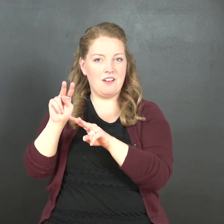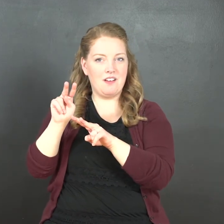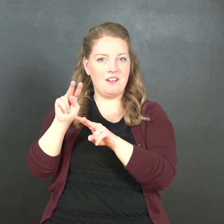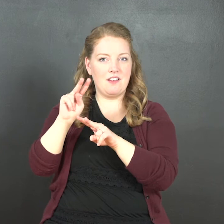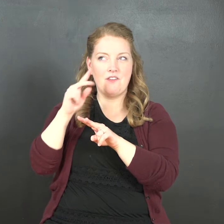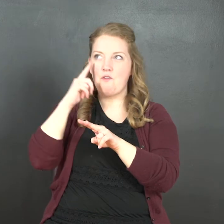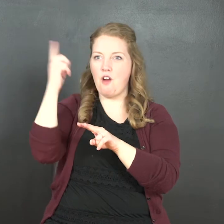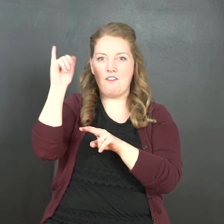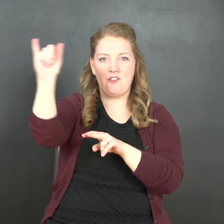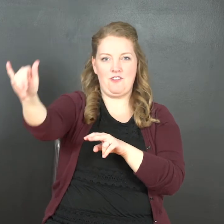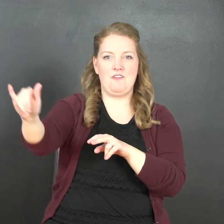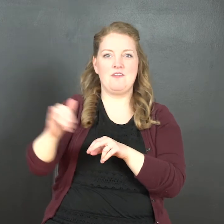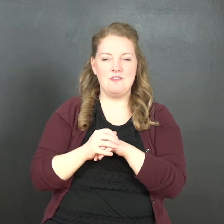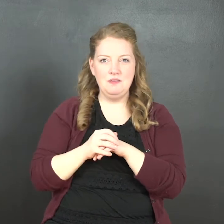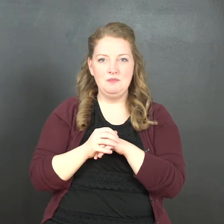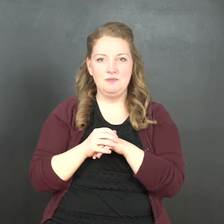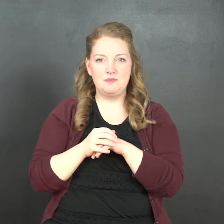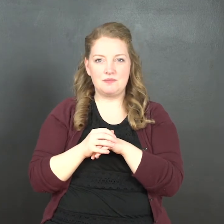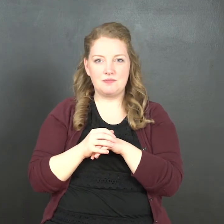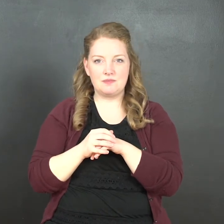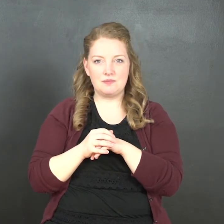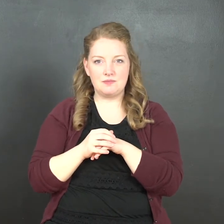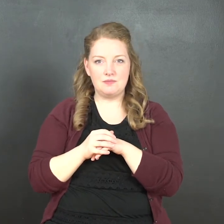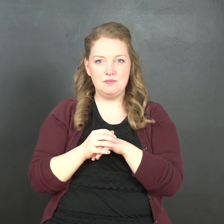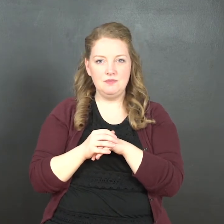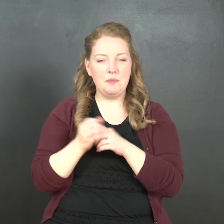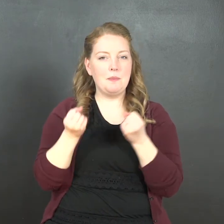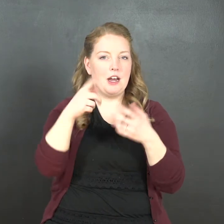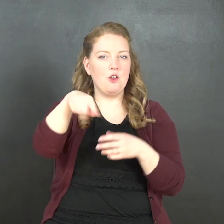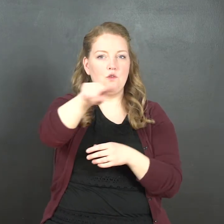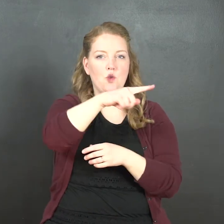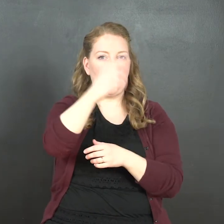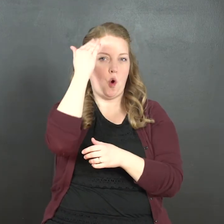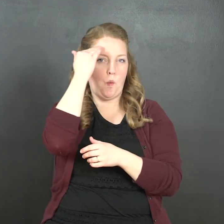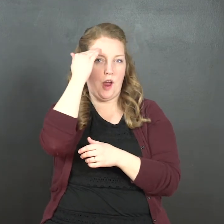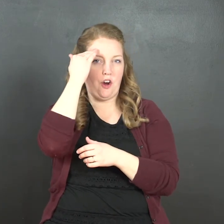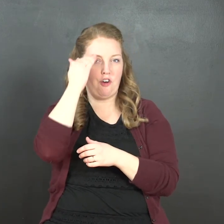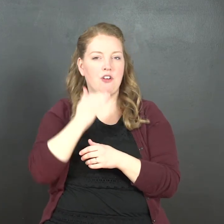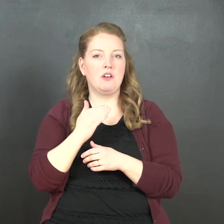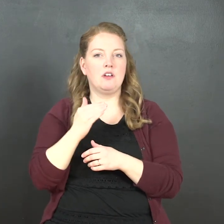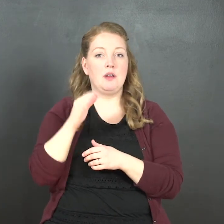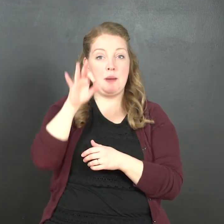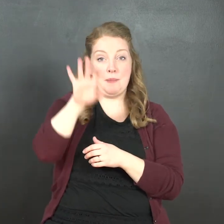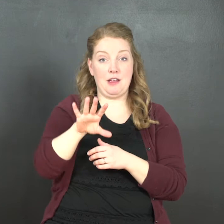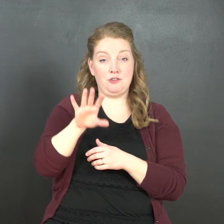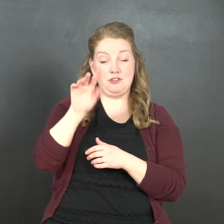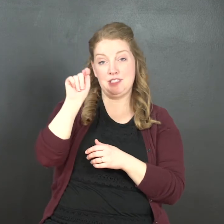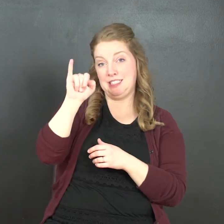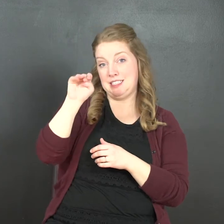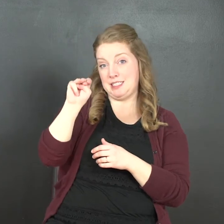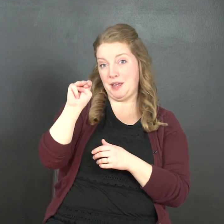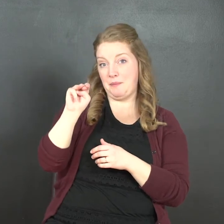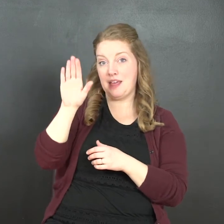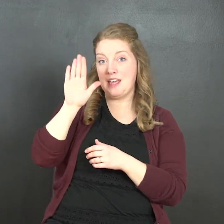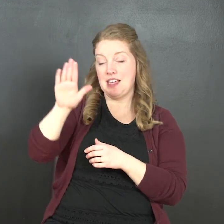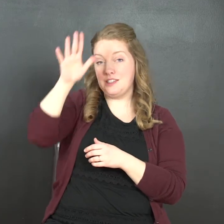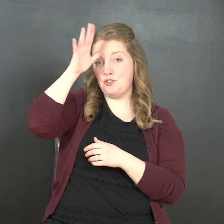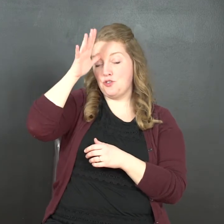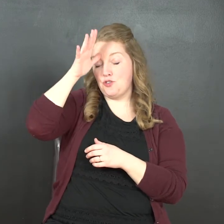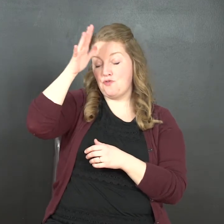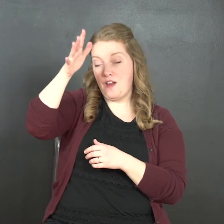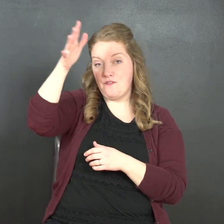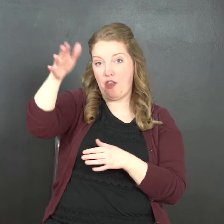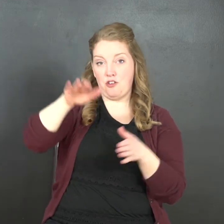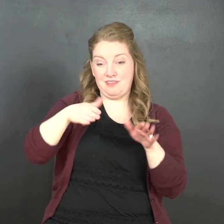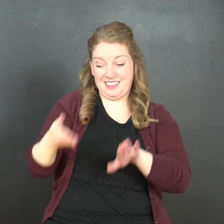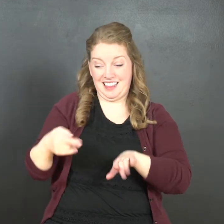all of eternity. Many of you are aware of the fact that Pastor Tim's grandfather passed away earlier this week. And I want